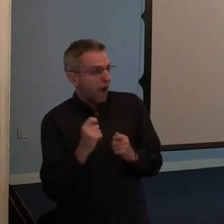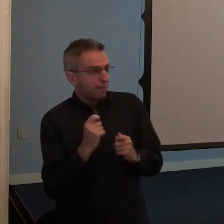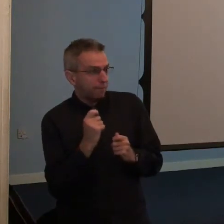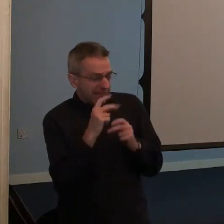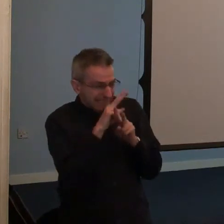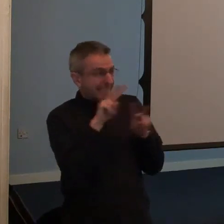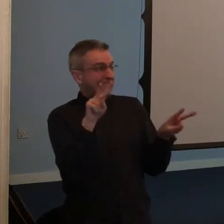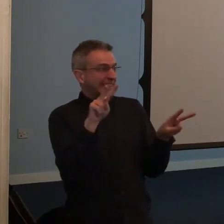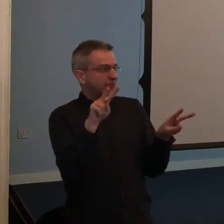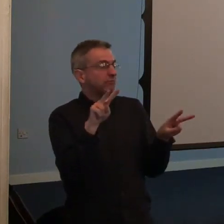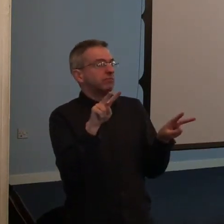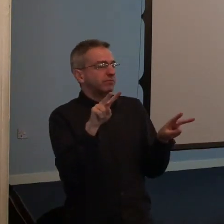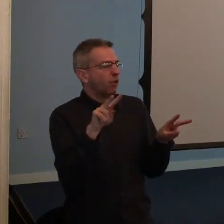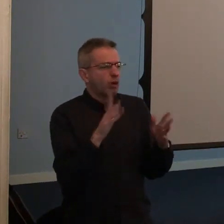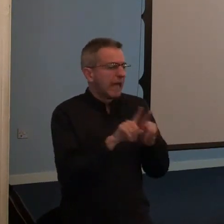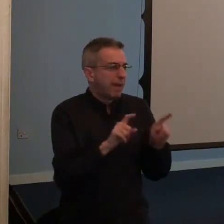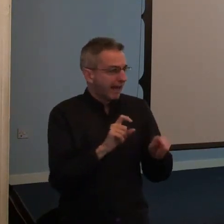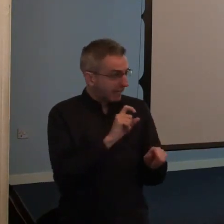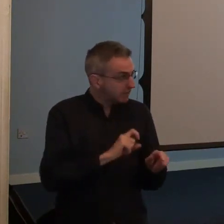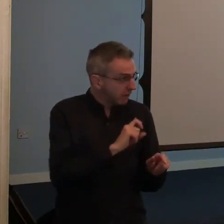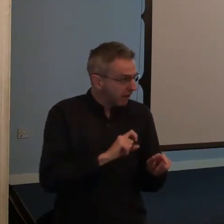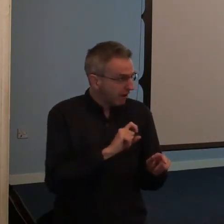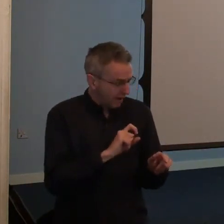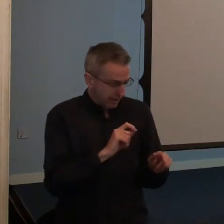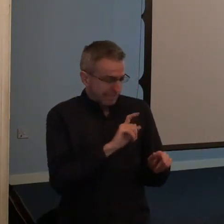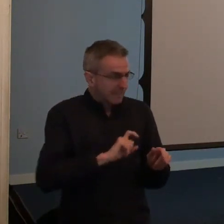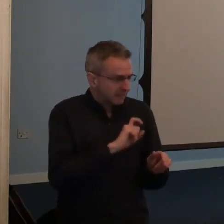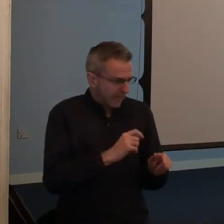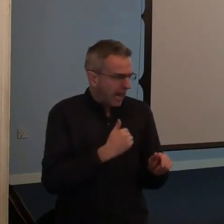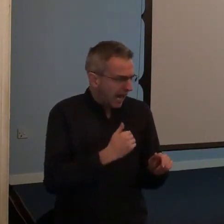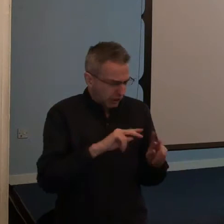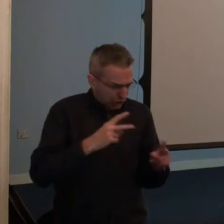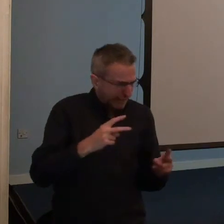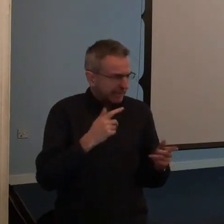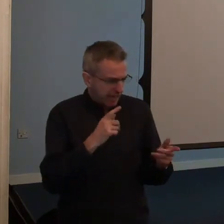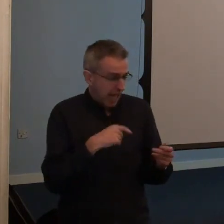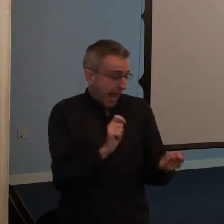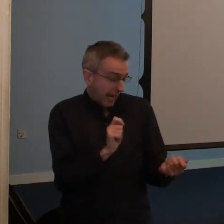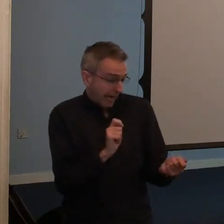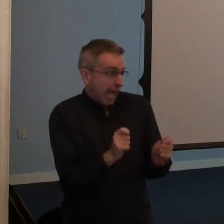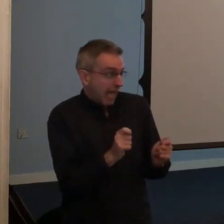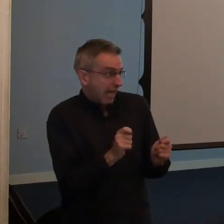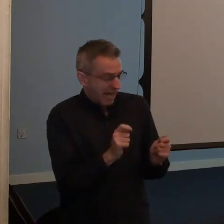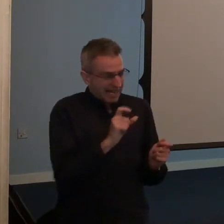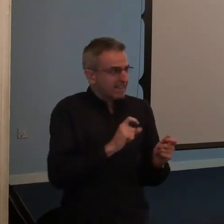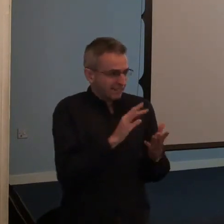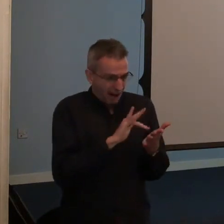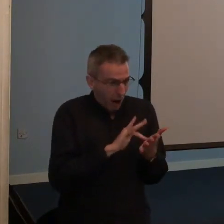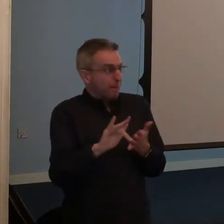make a change, they adapt that gene and remove the blindness element of it. You know, same with cancer, they can remove the cancer, you know, the cancer causing